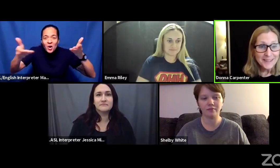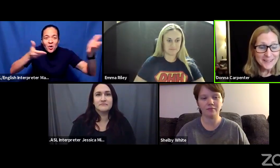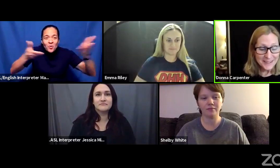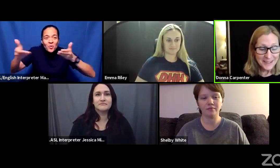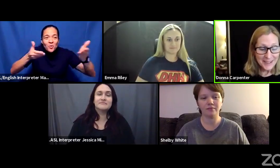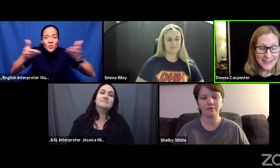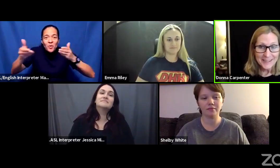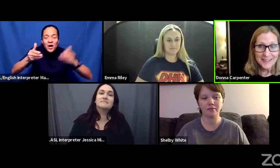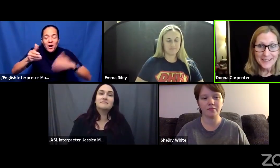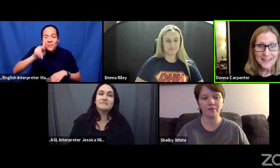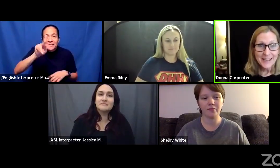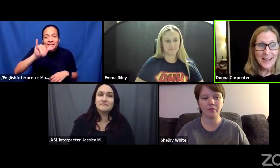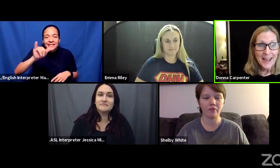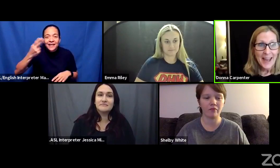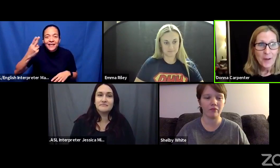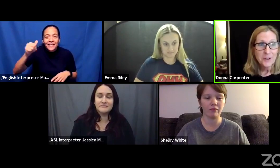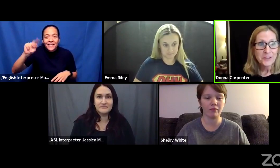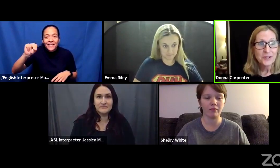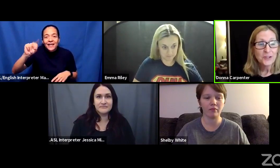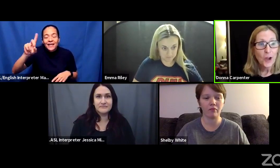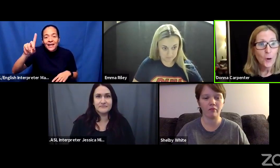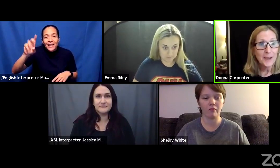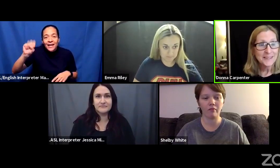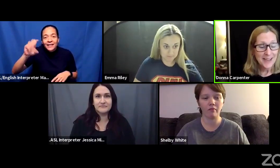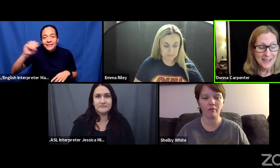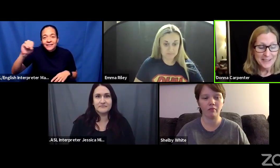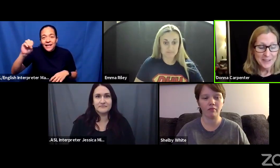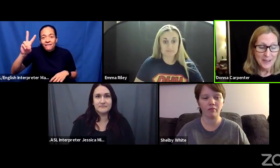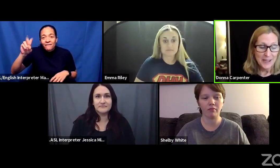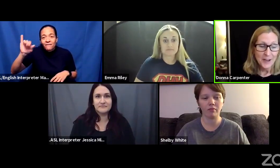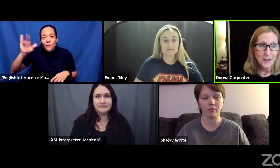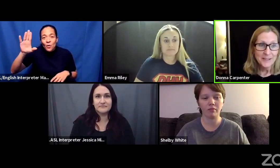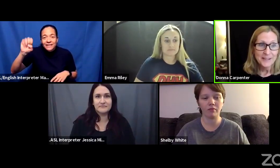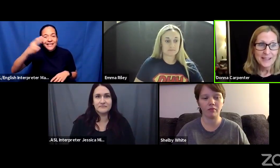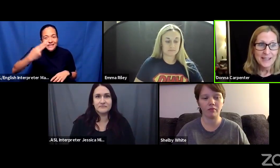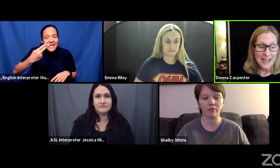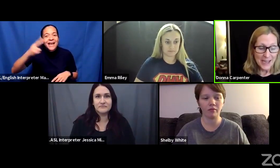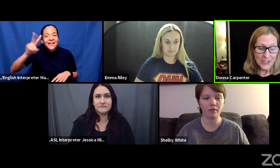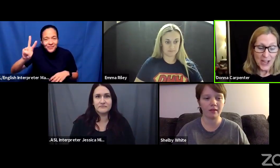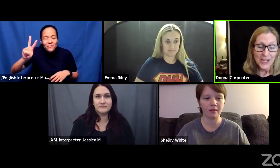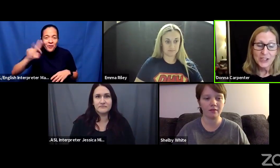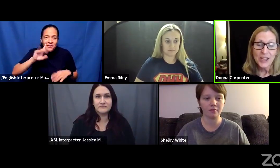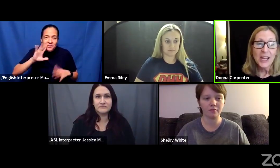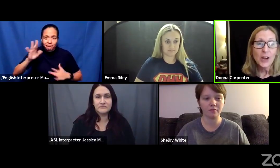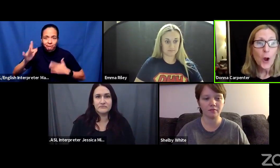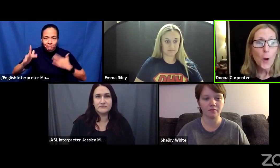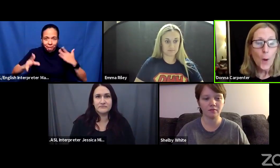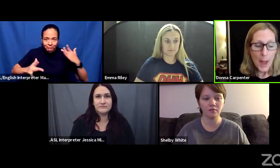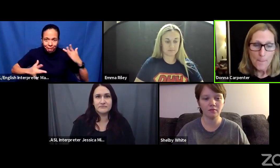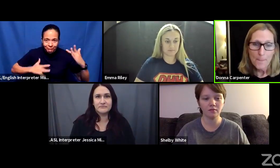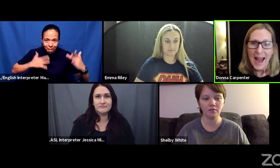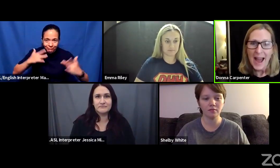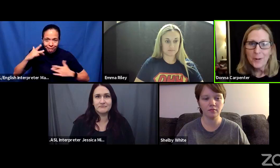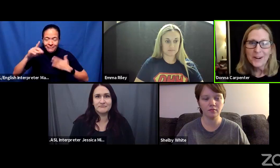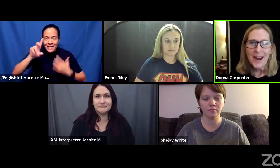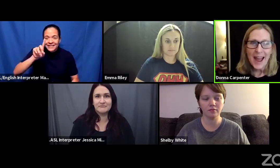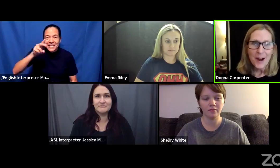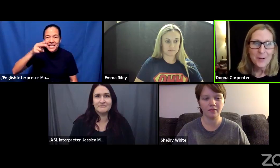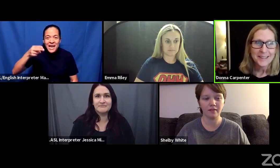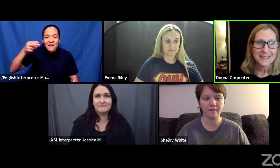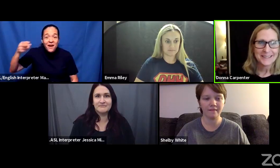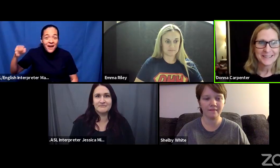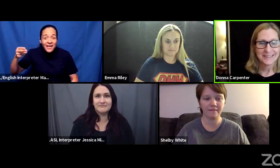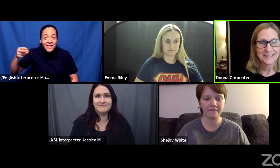and Voices tonight. And we're so excited to be here. It's the DHH Hero